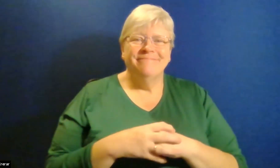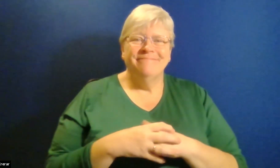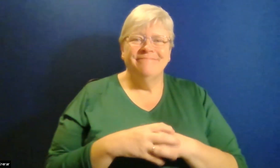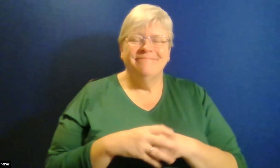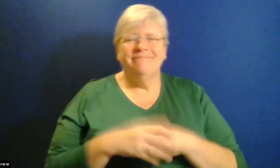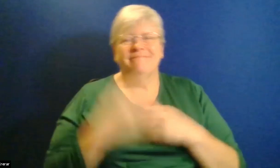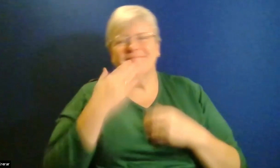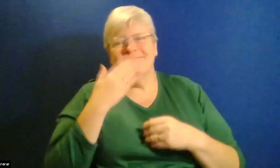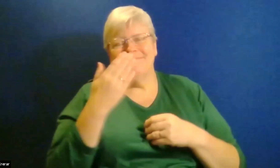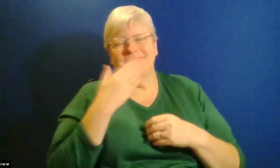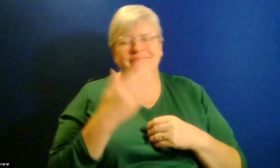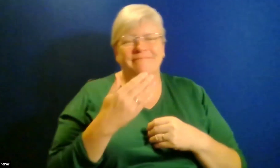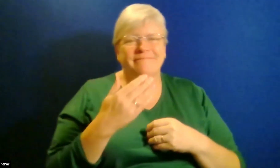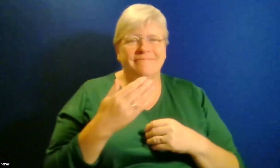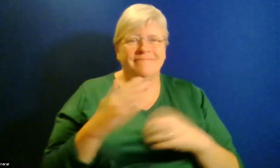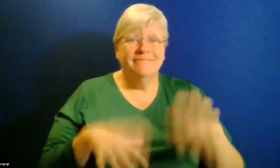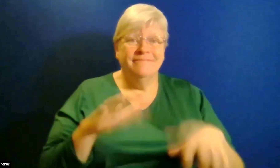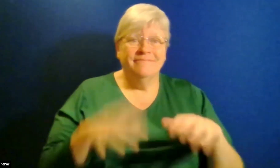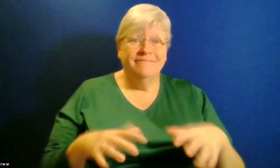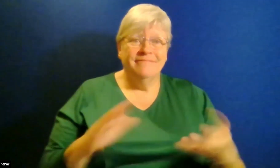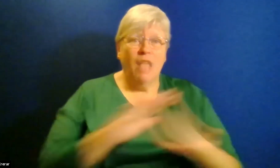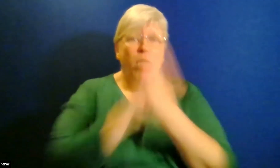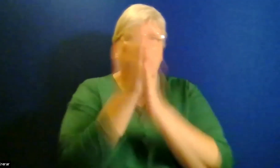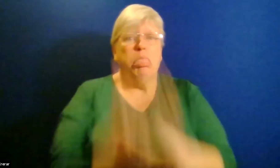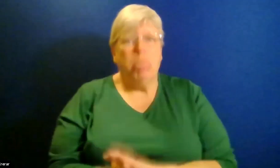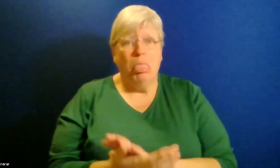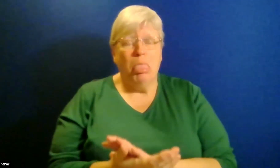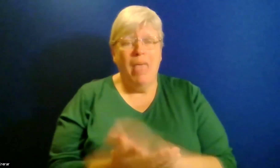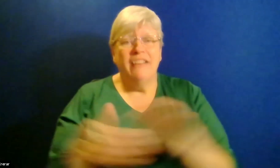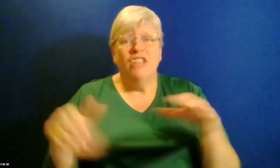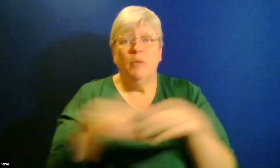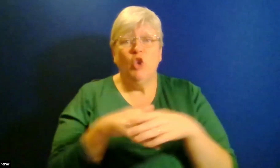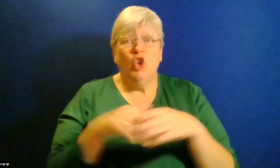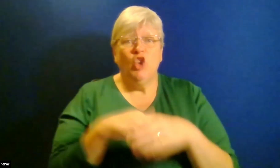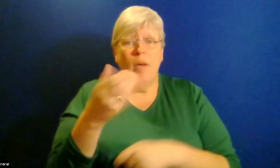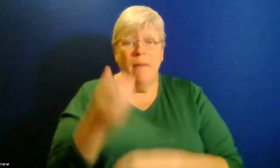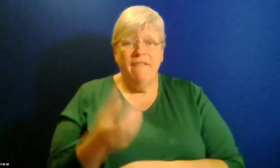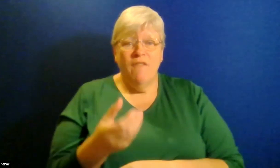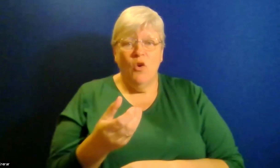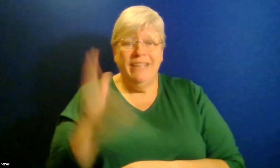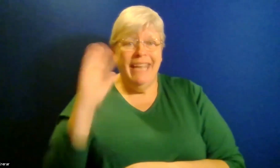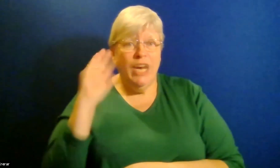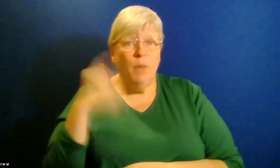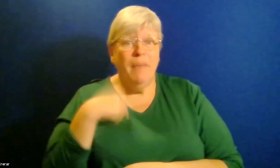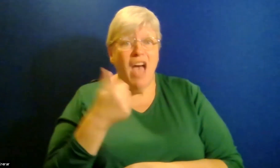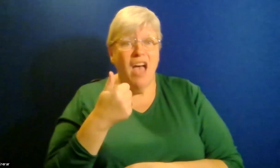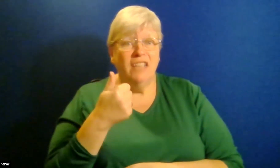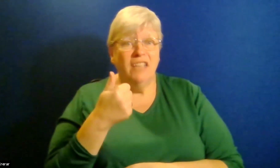Thank you, Lily. My computer just crashed, so I'm joining you on my mobile phone. Hopefully you can hear me okay.